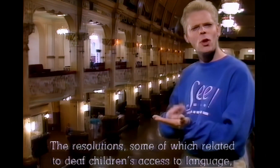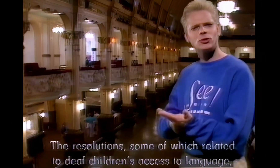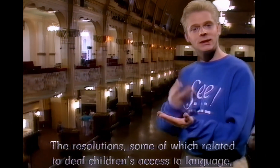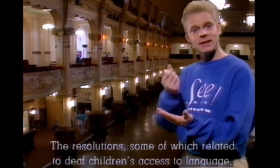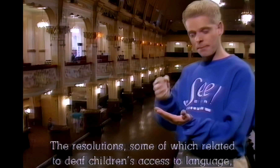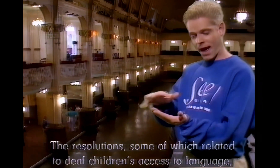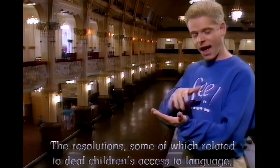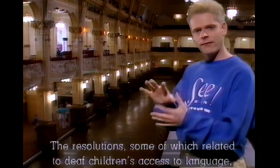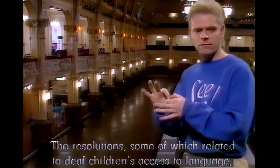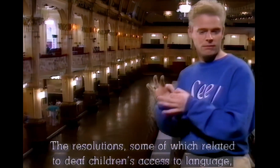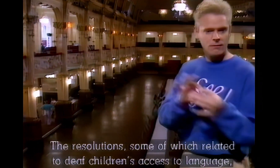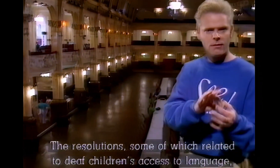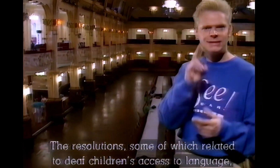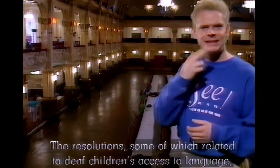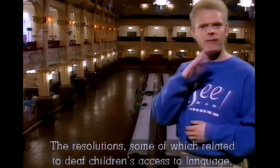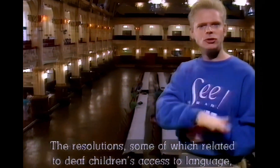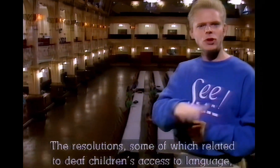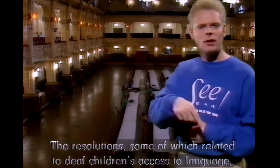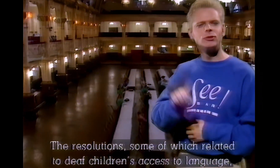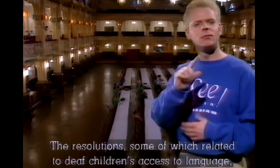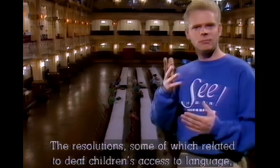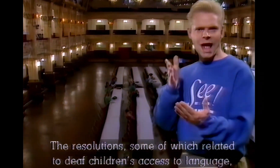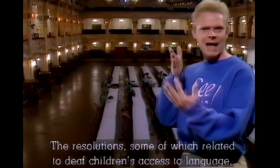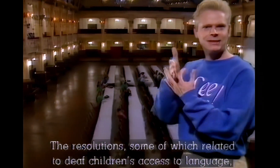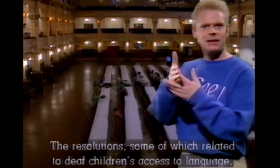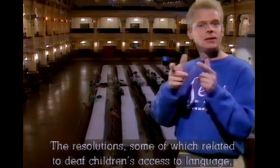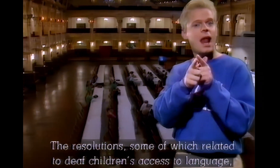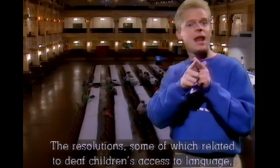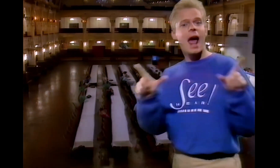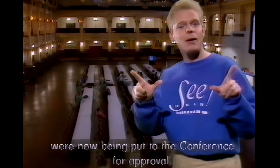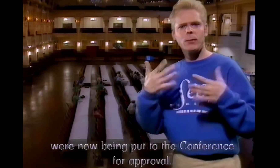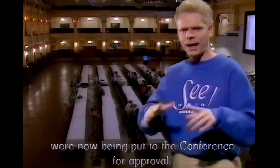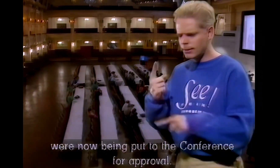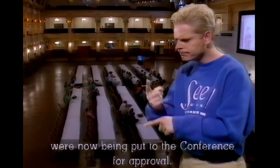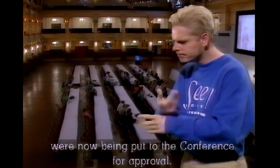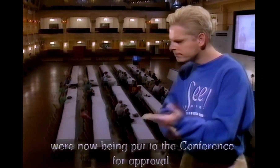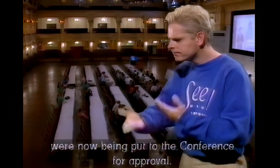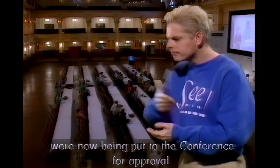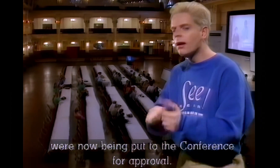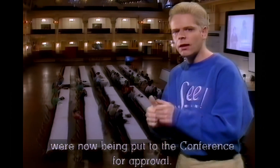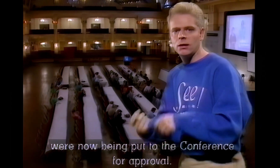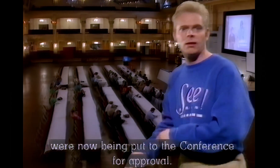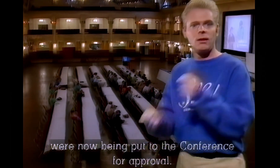The resolutions, some of which related to deaf children's access to language, were now being put to the conference for